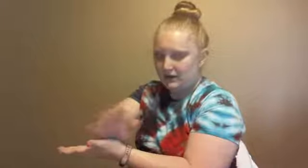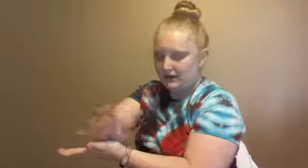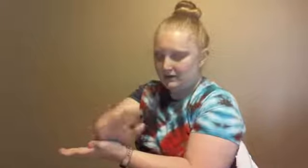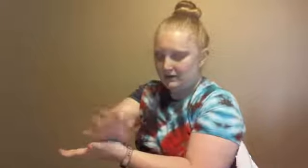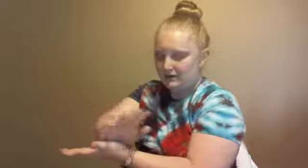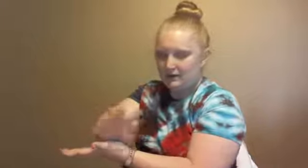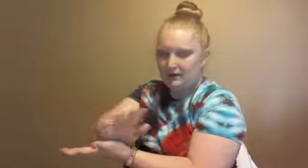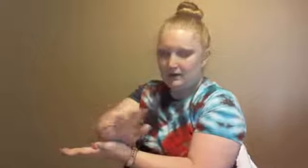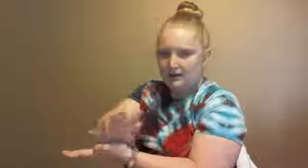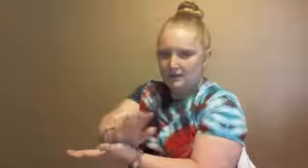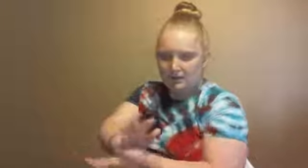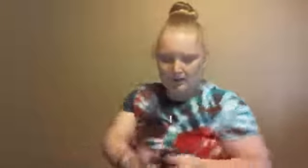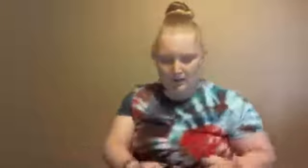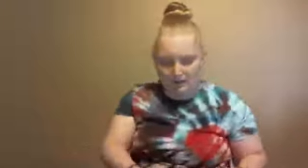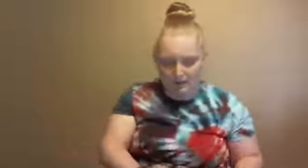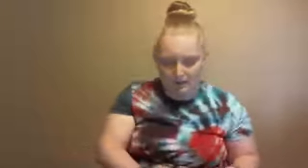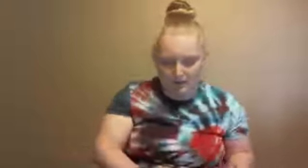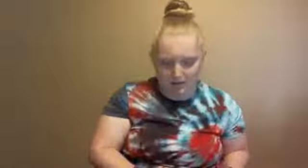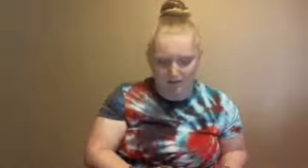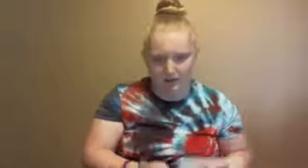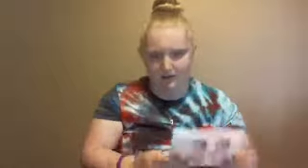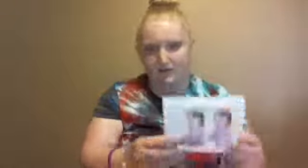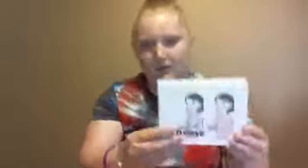up and wiggle it around.